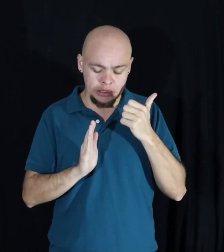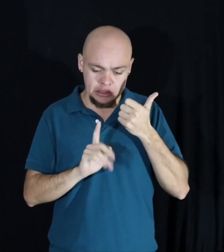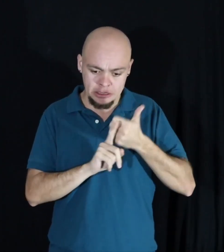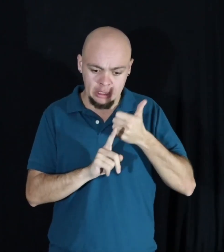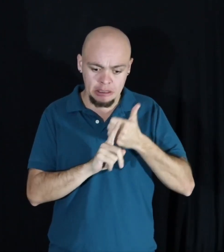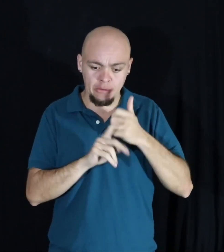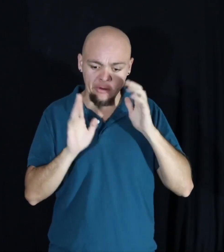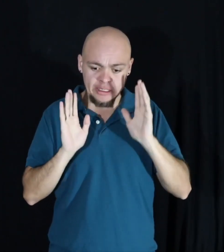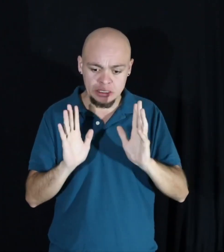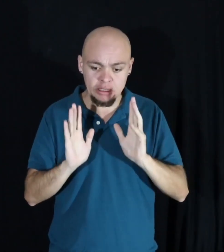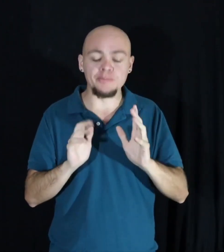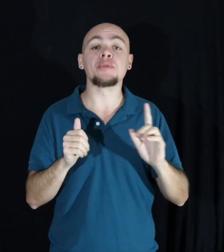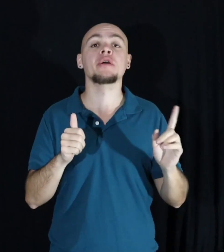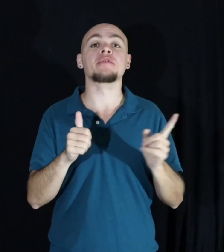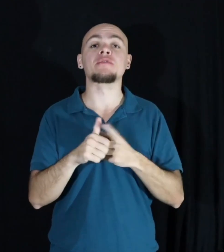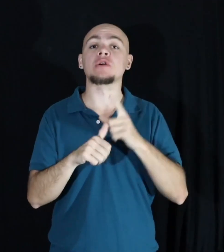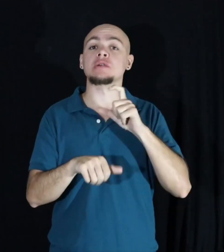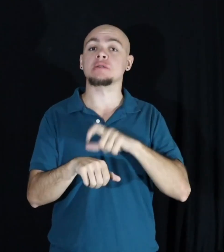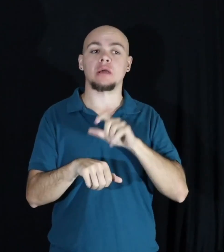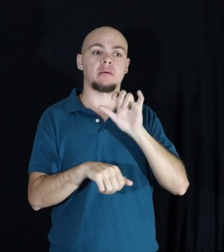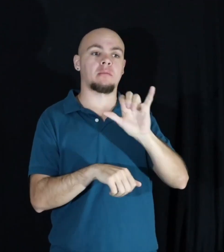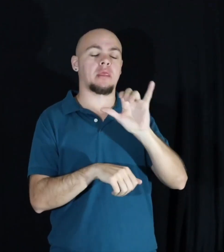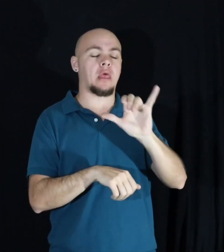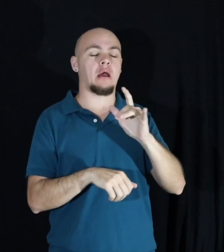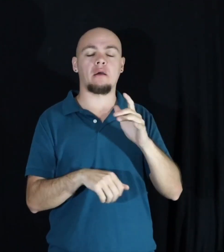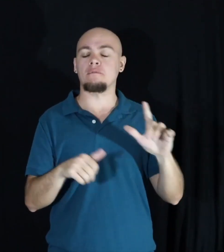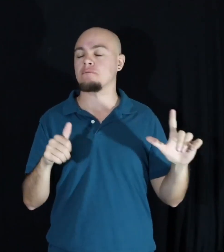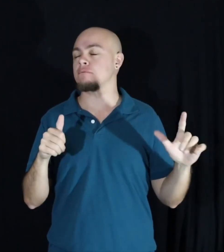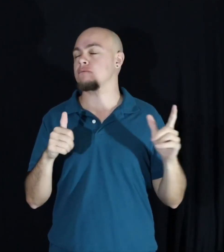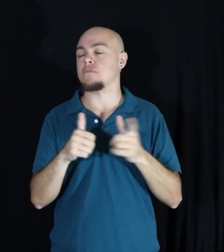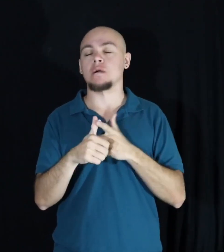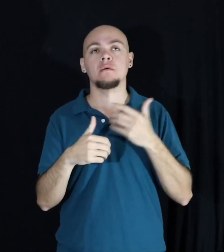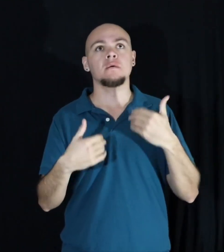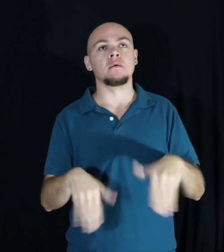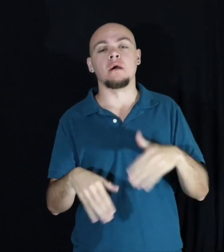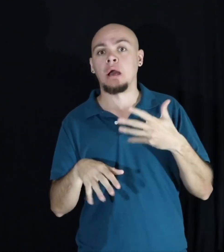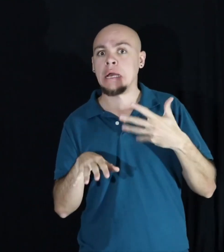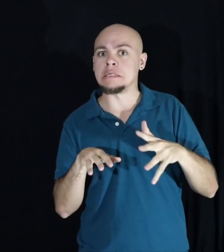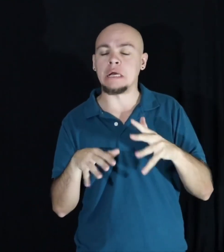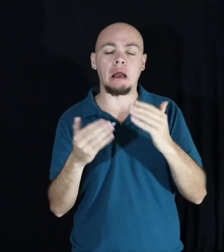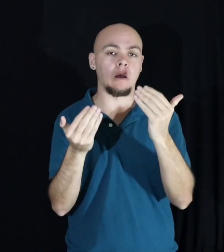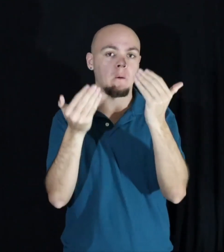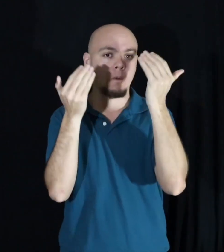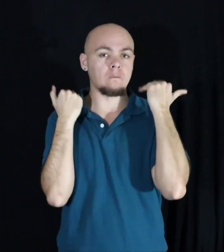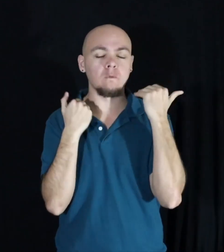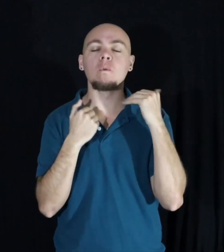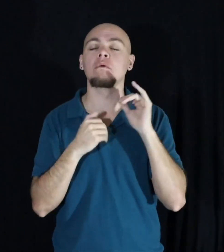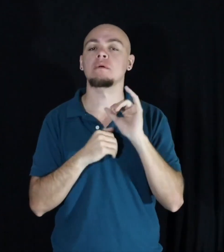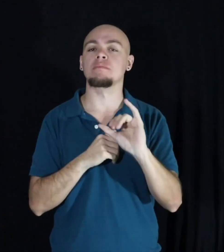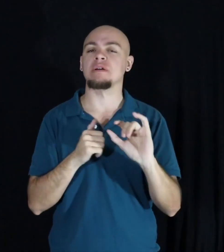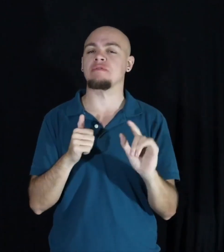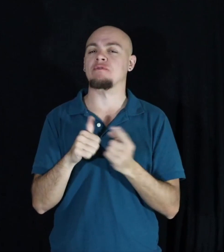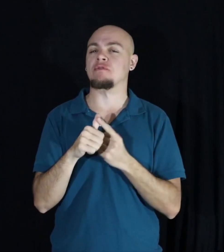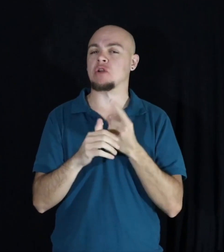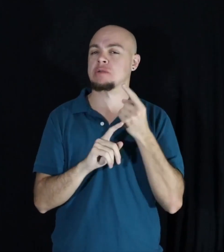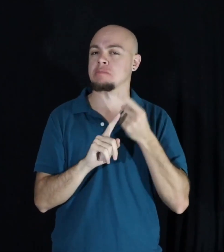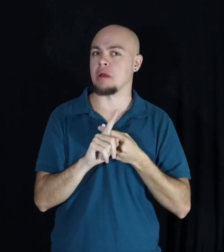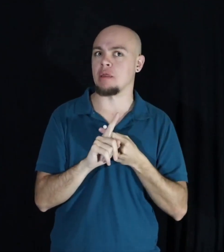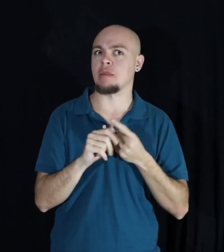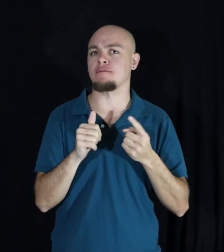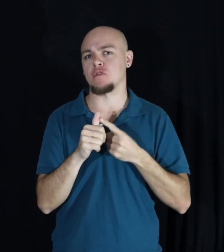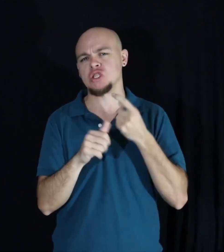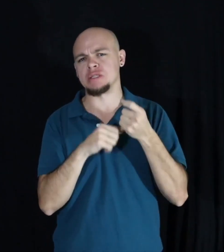the first time that I had that crazy, overwhelming feeling of anxiety. And it was about the first month into the first year